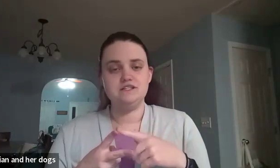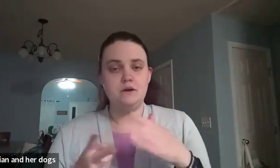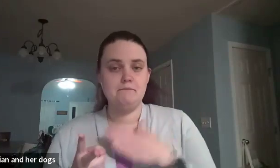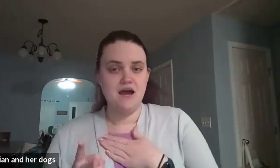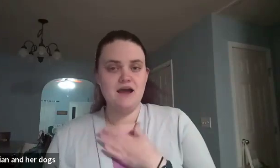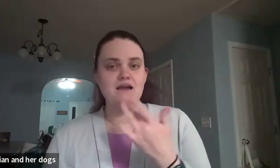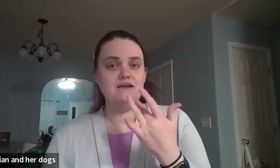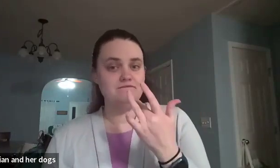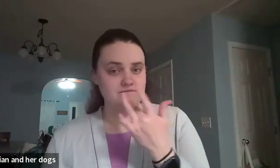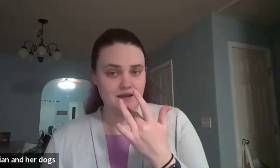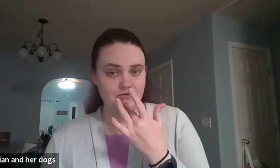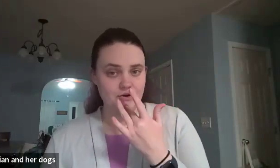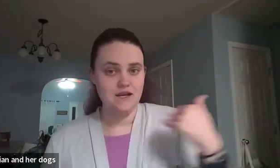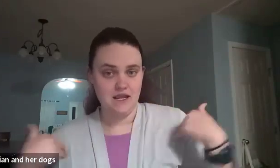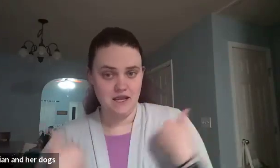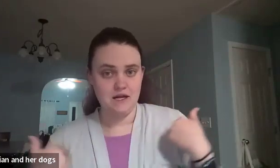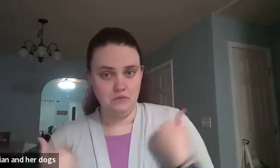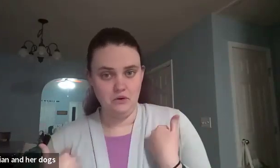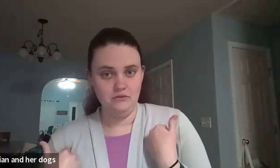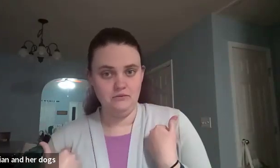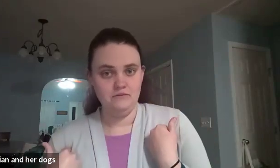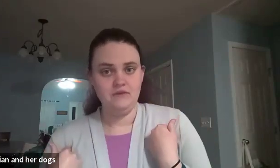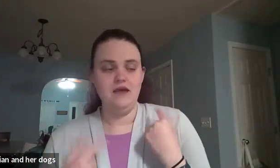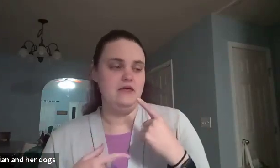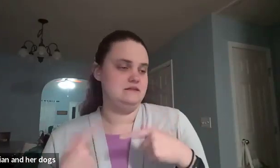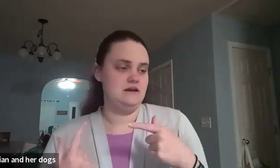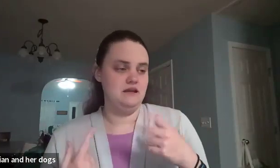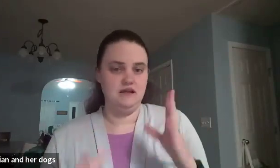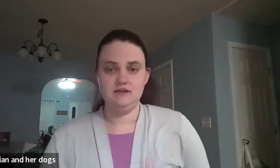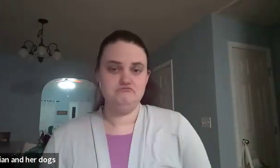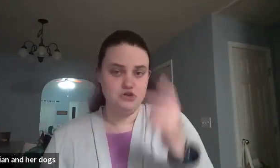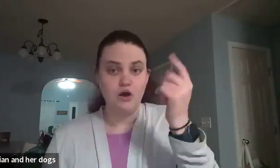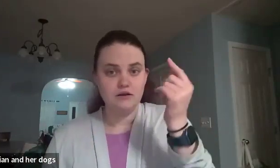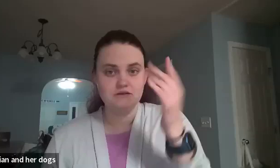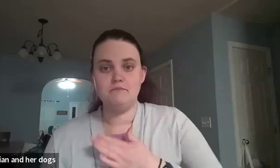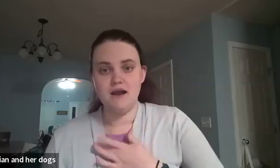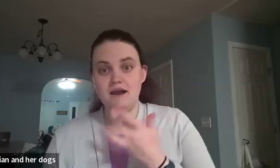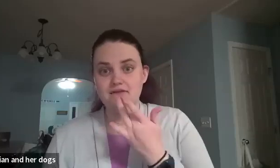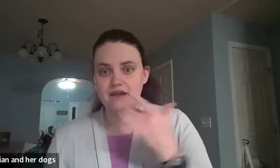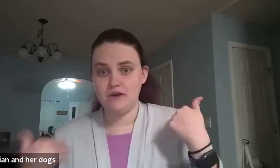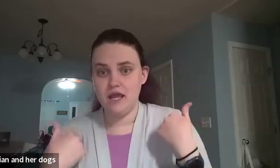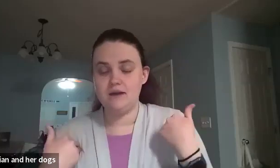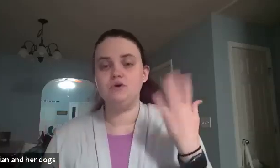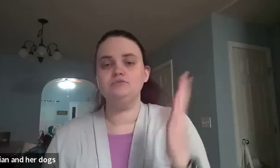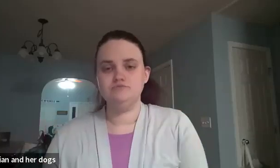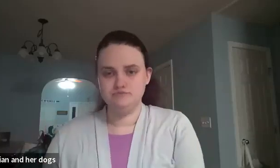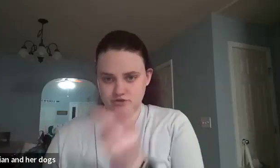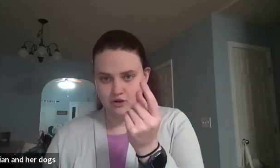one is going my favorite animal and then signing it dog. So my favorite animal,